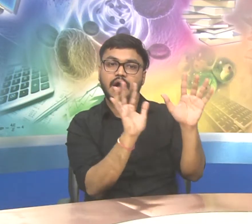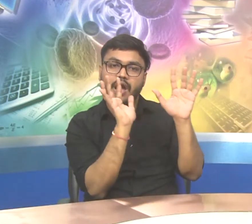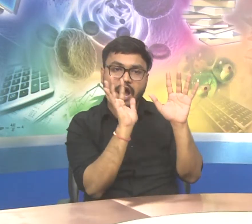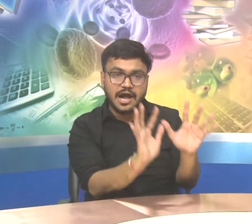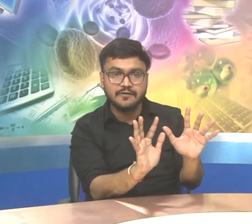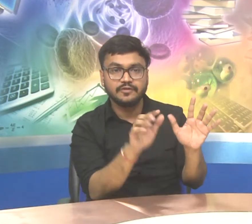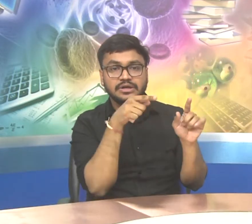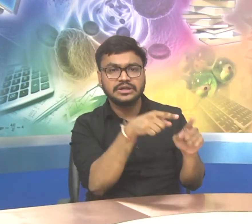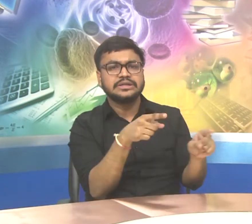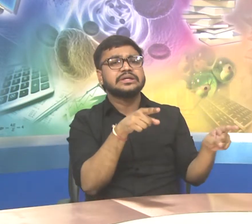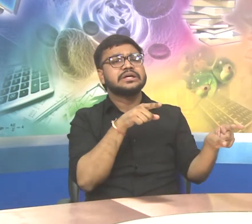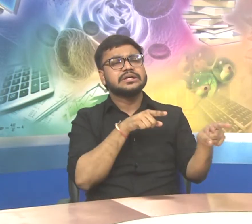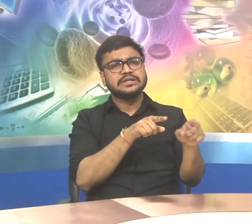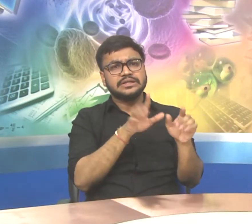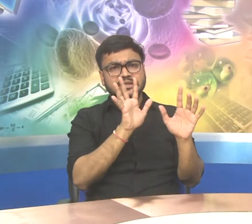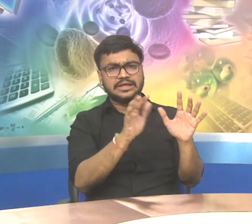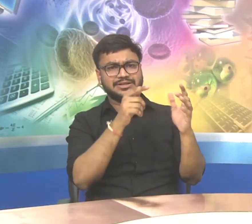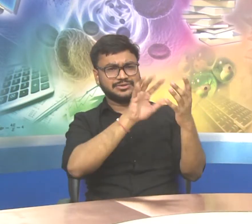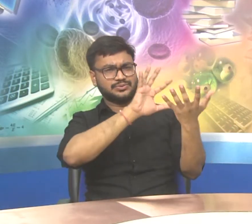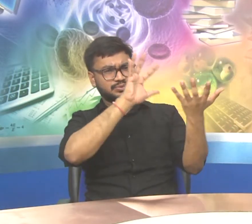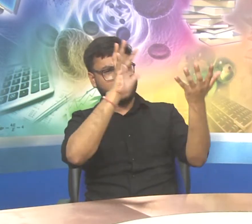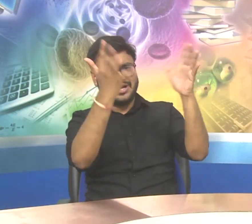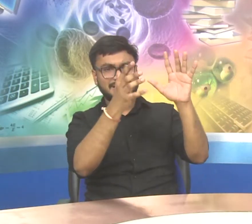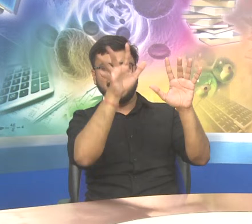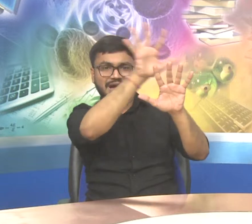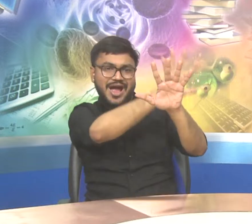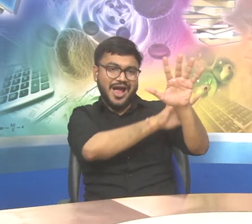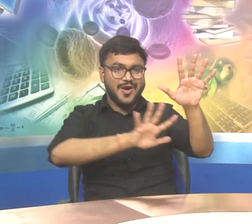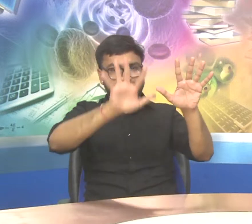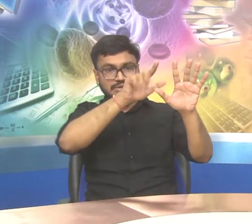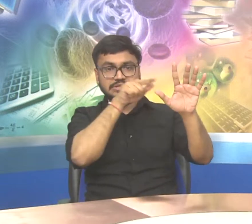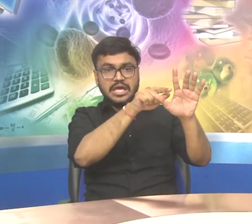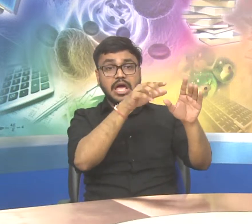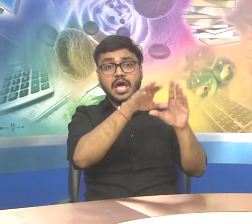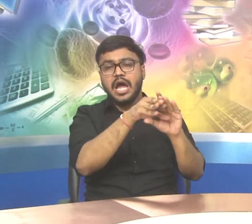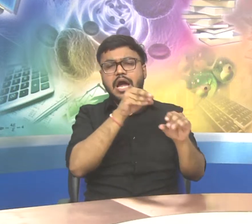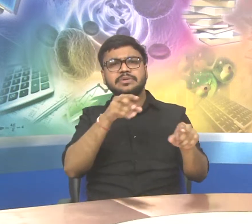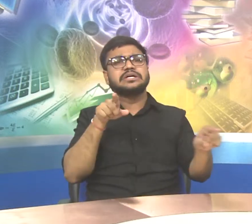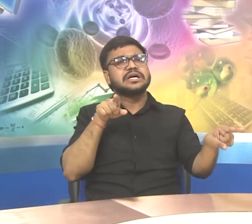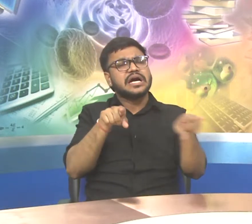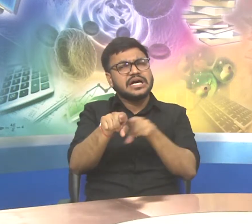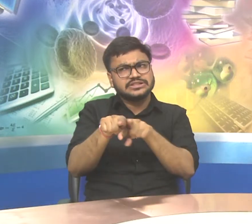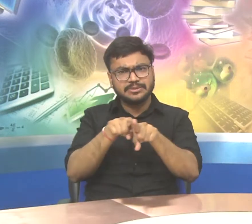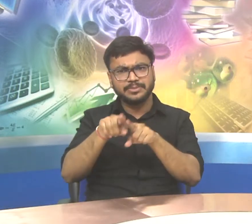It is like a small grain of sand on a huge beach.